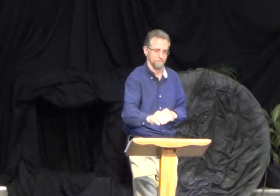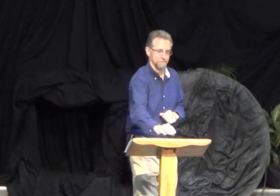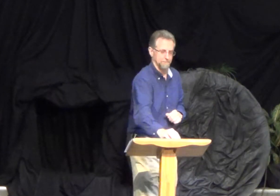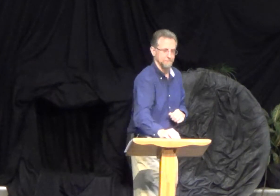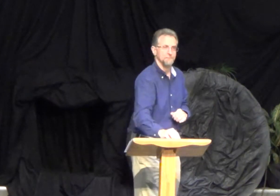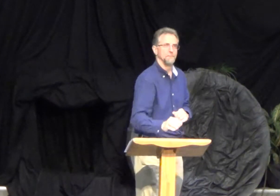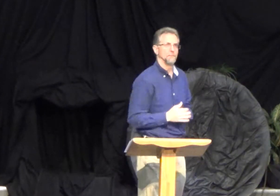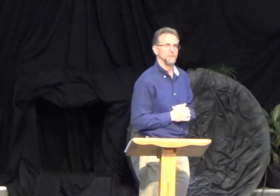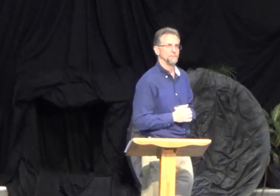But some of